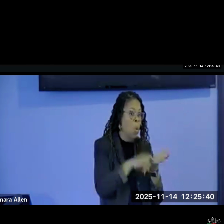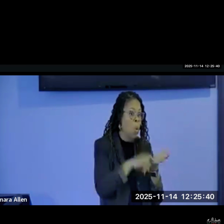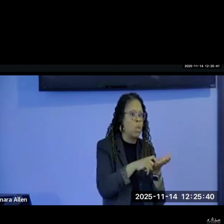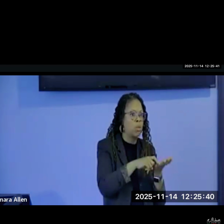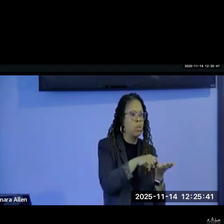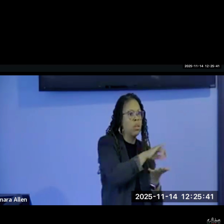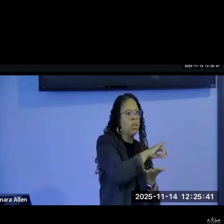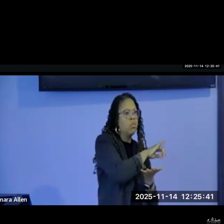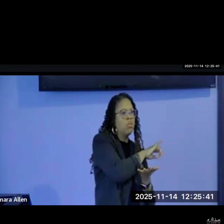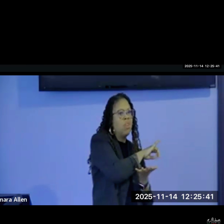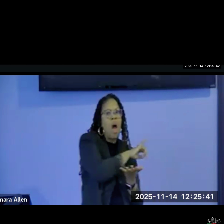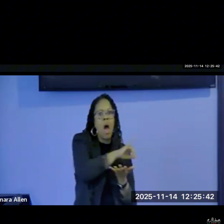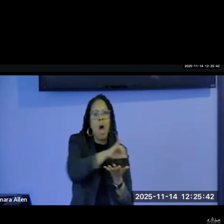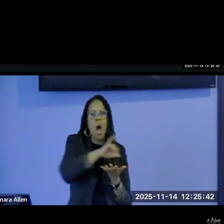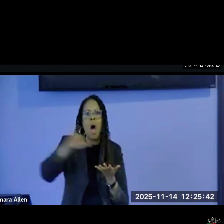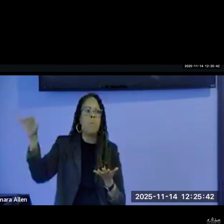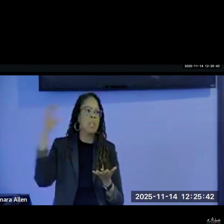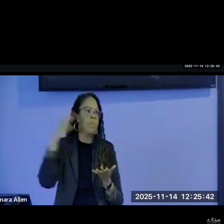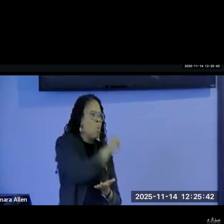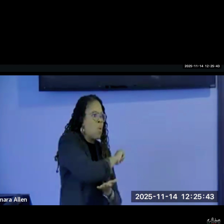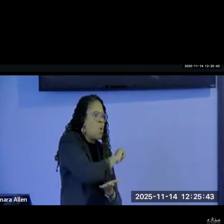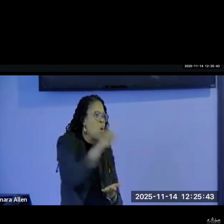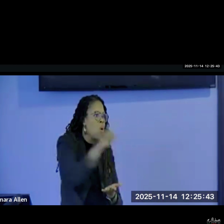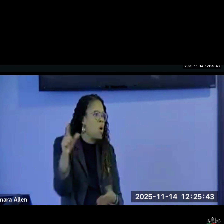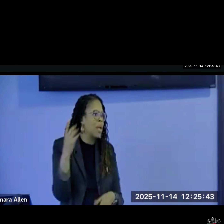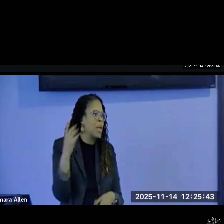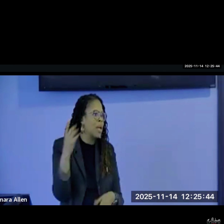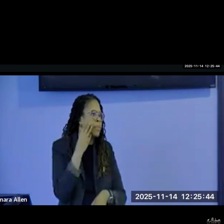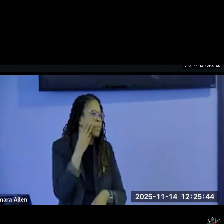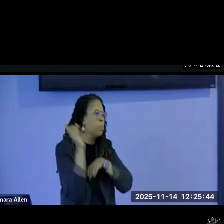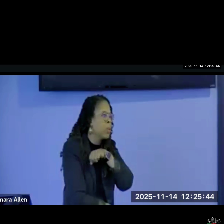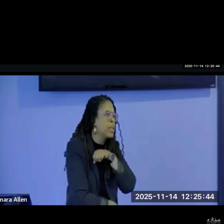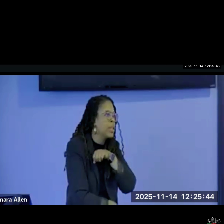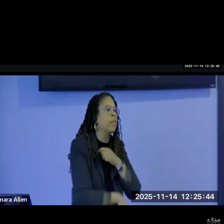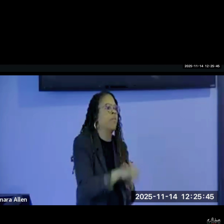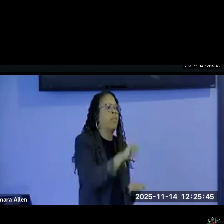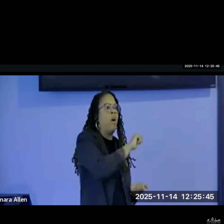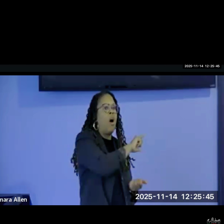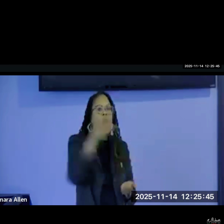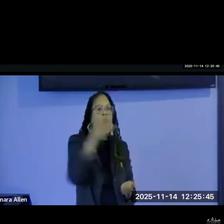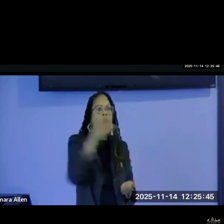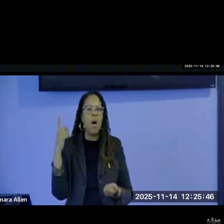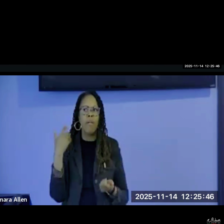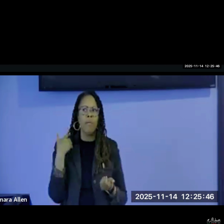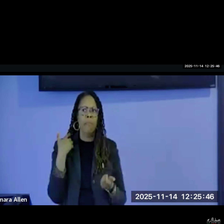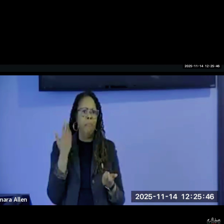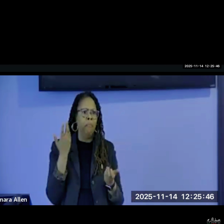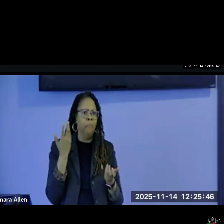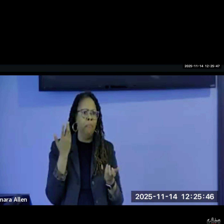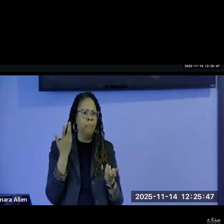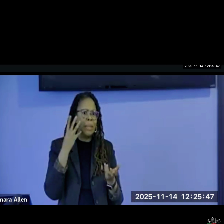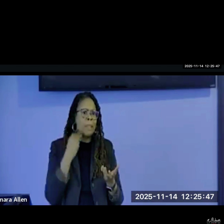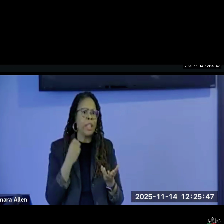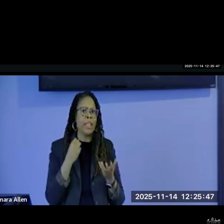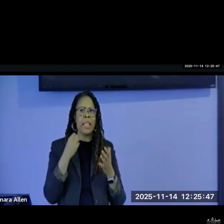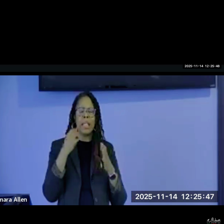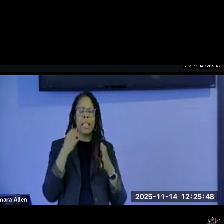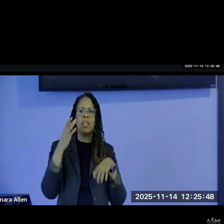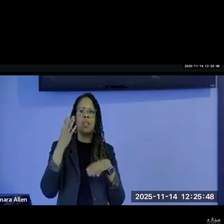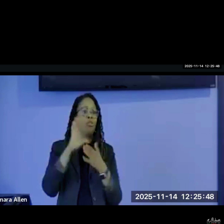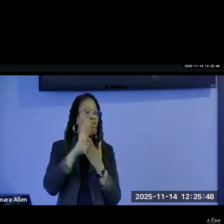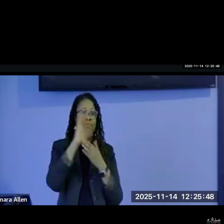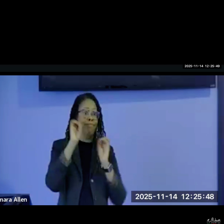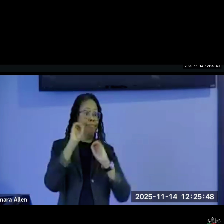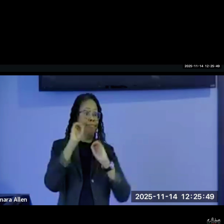Anti-Blackness is an endemic that is permeated across. And we see this with all participants.